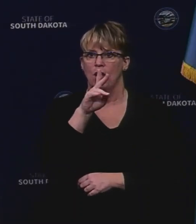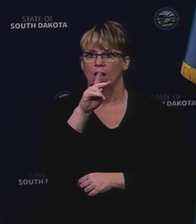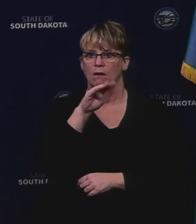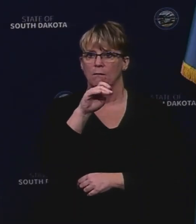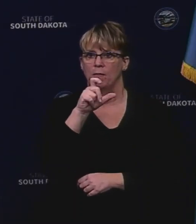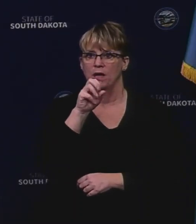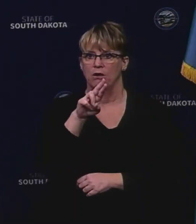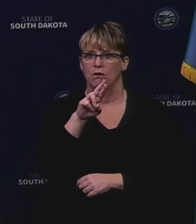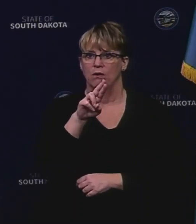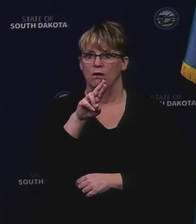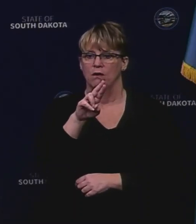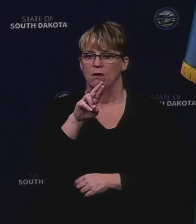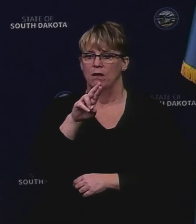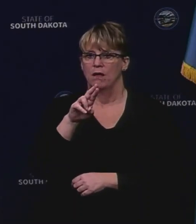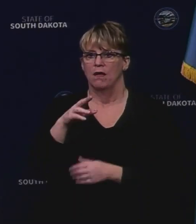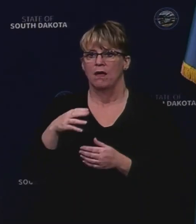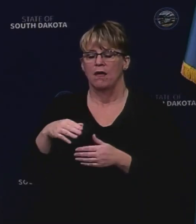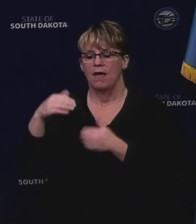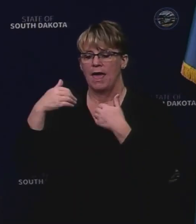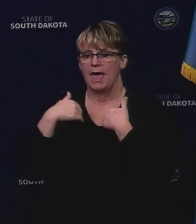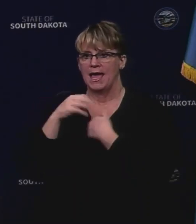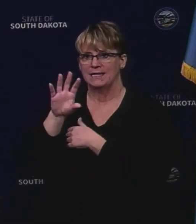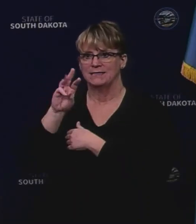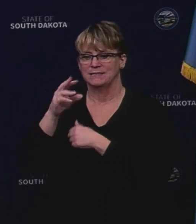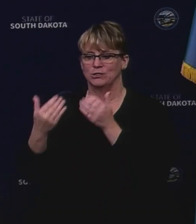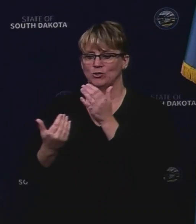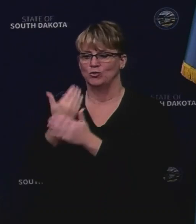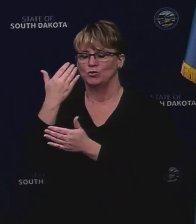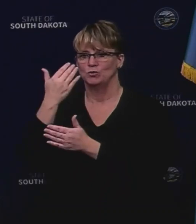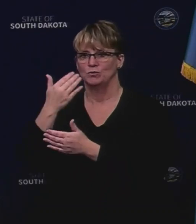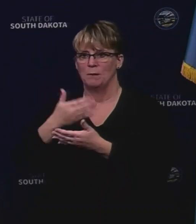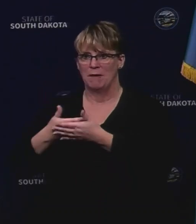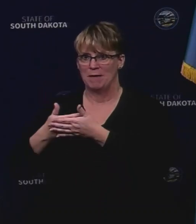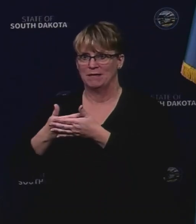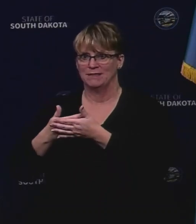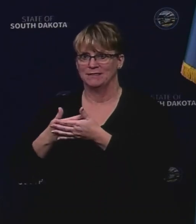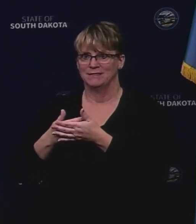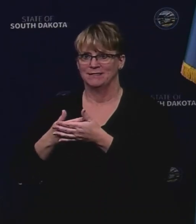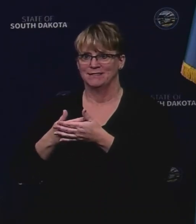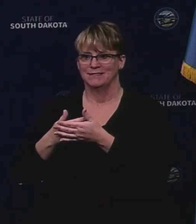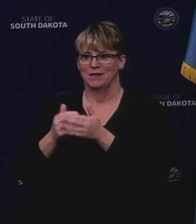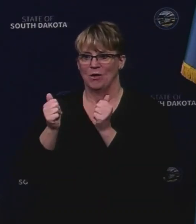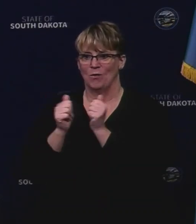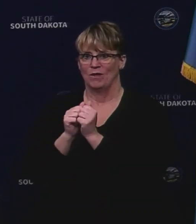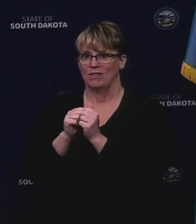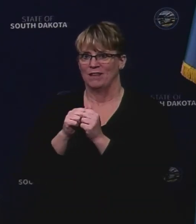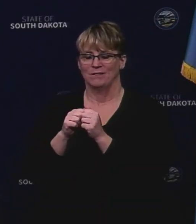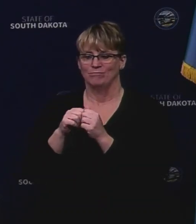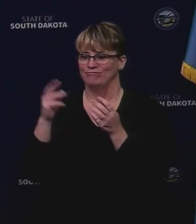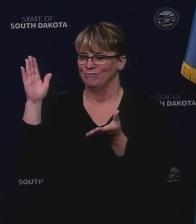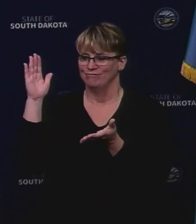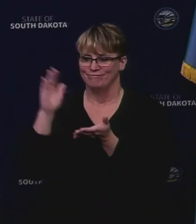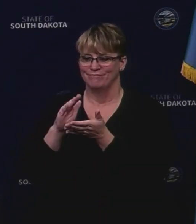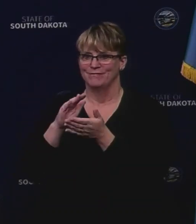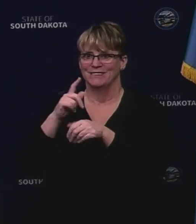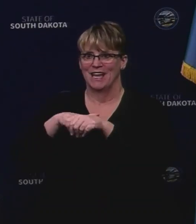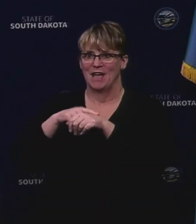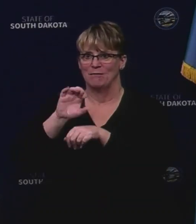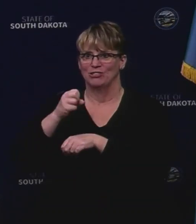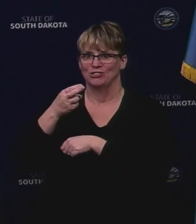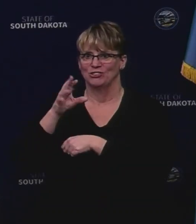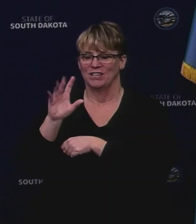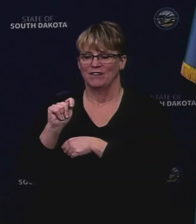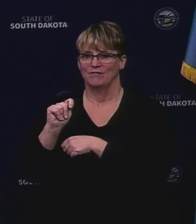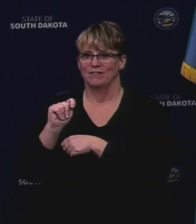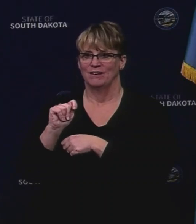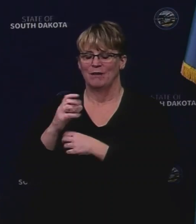16 babies in a 24-hour shift. I think that was pretty incredible. I read that story. It was inspirational